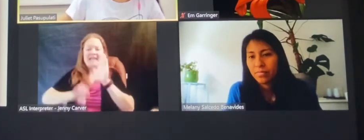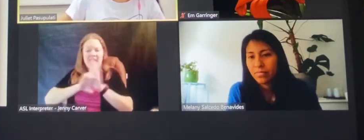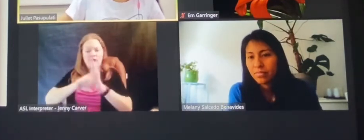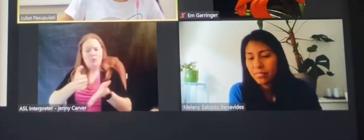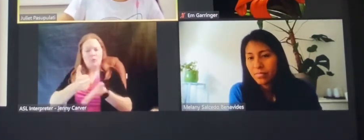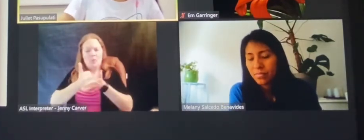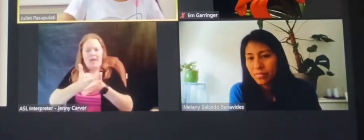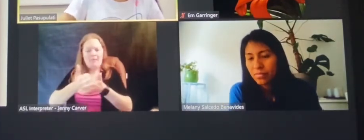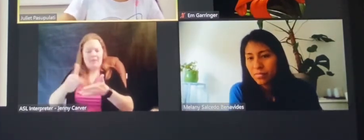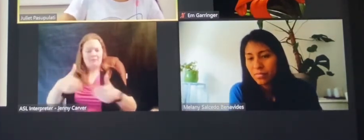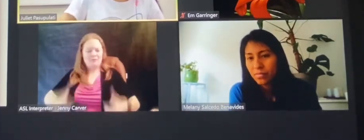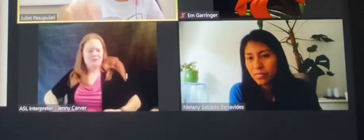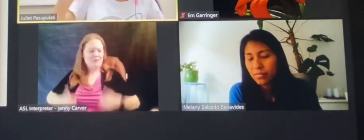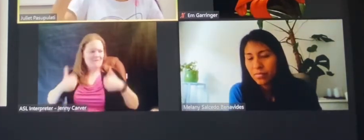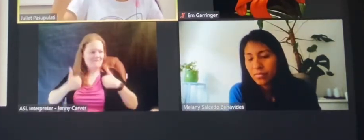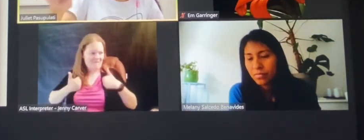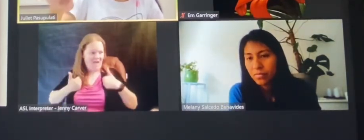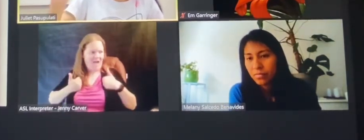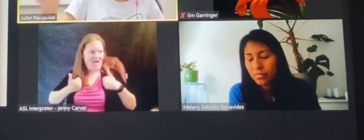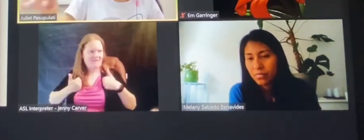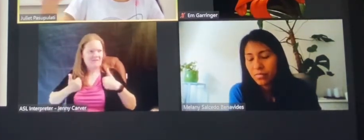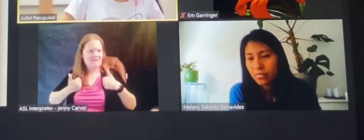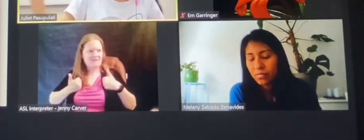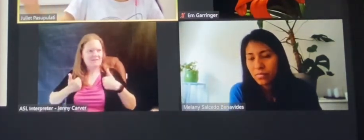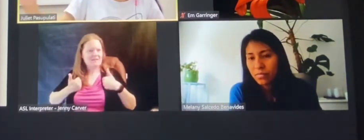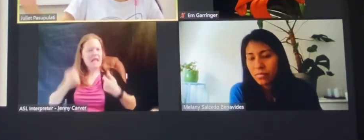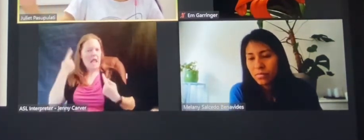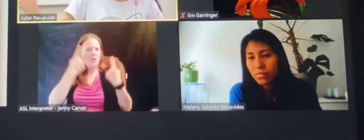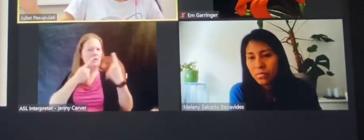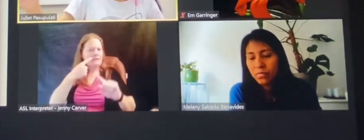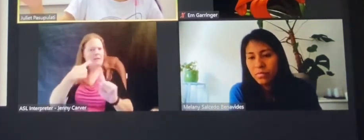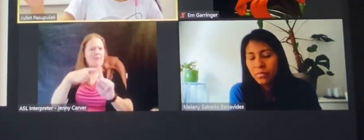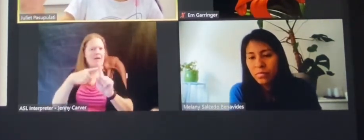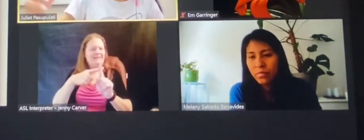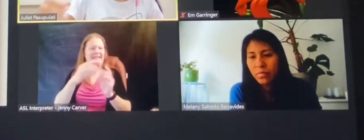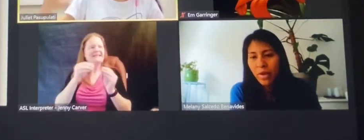survive, we consider this a good thing, right? Something that